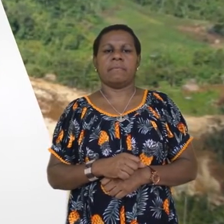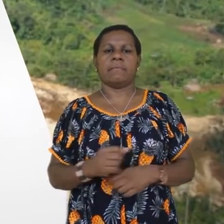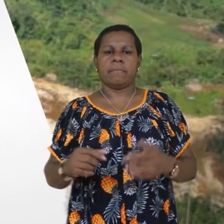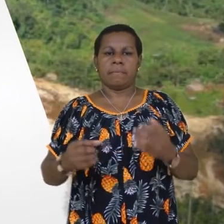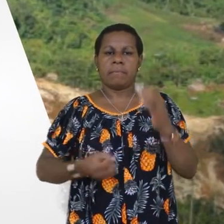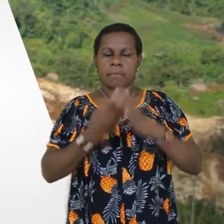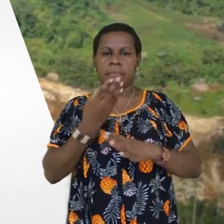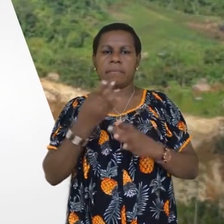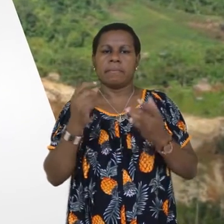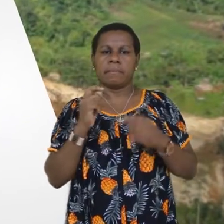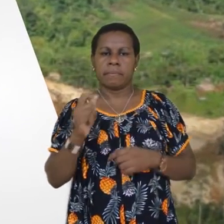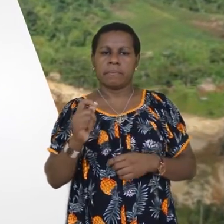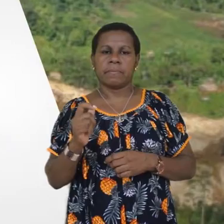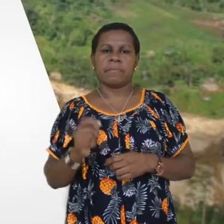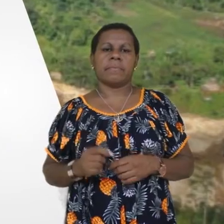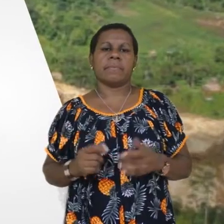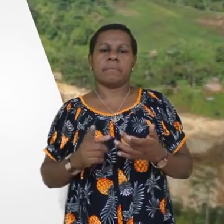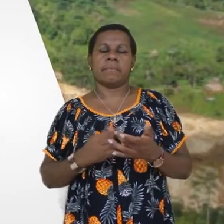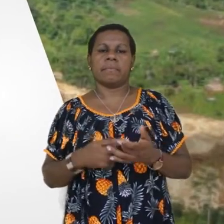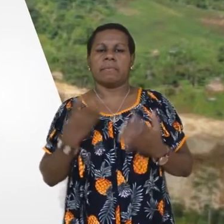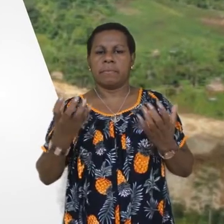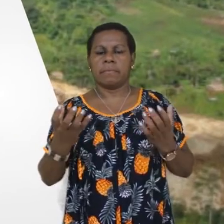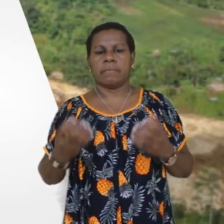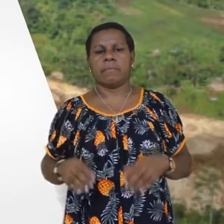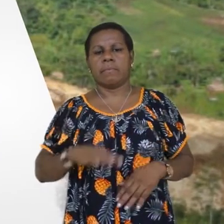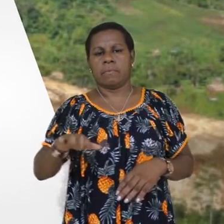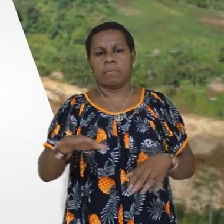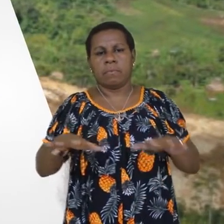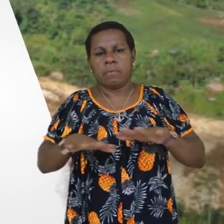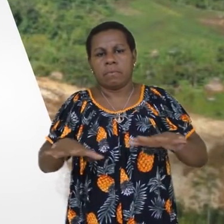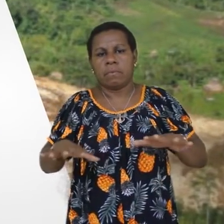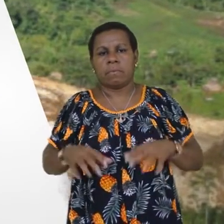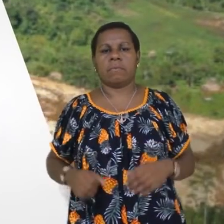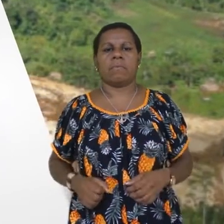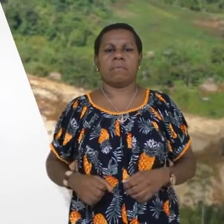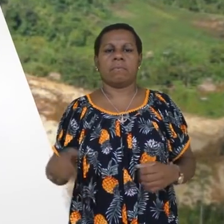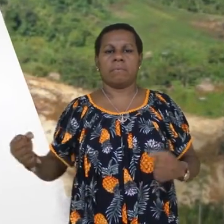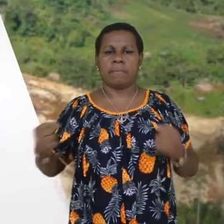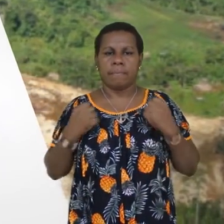where it top long mountain display it can